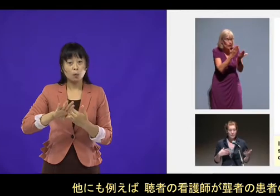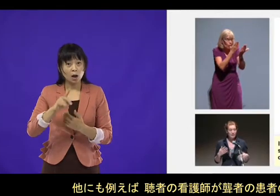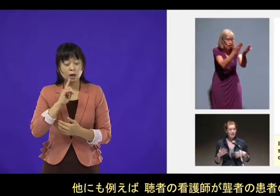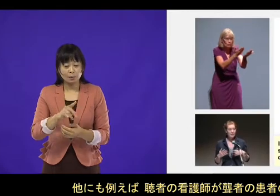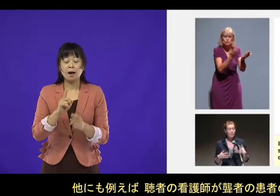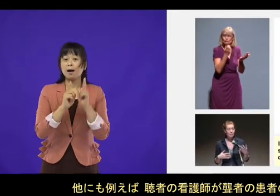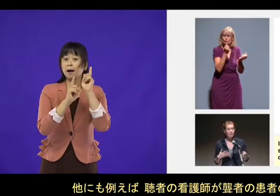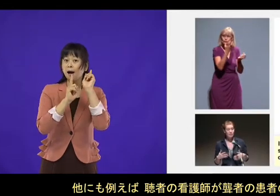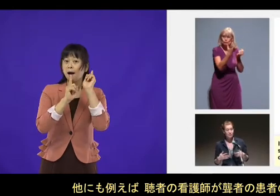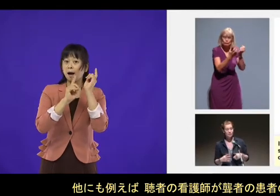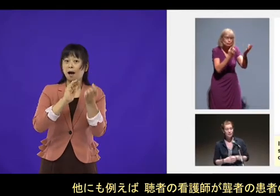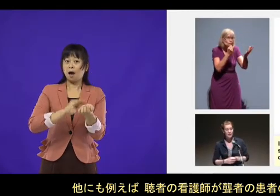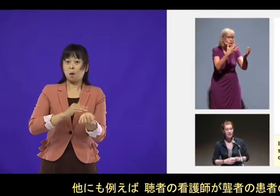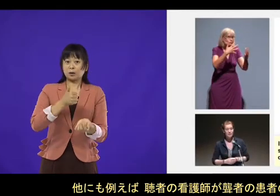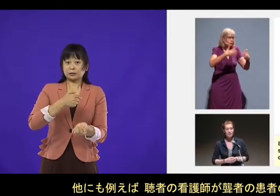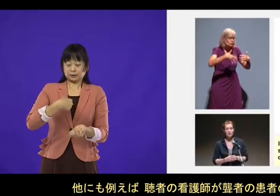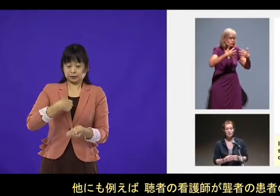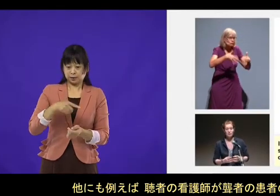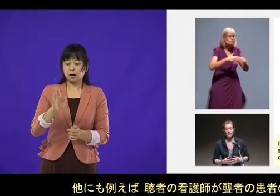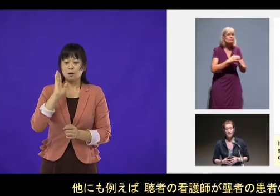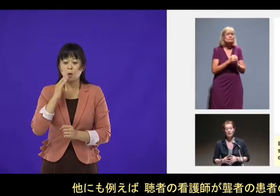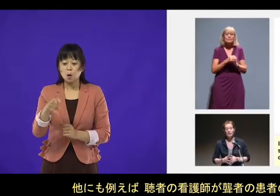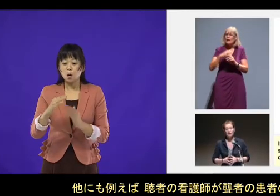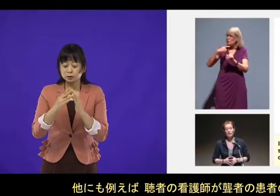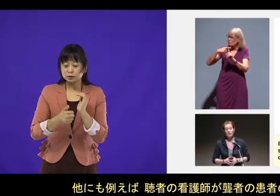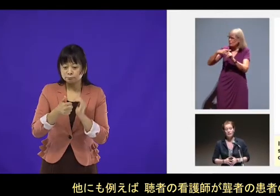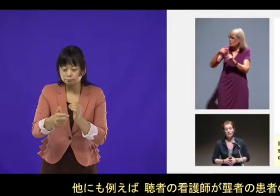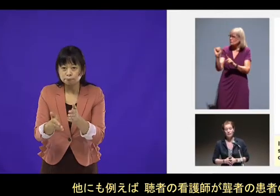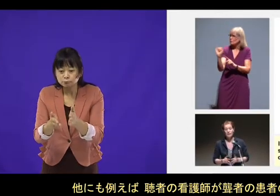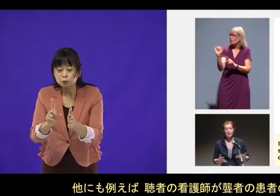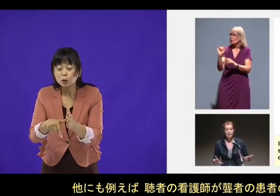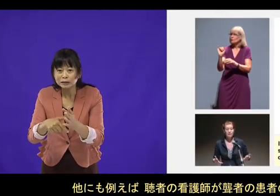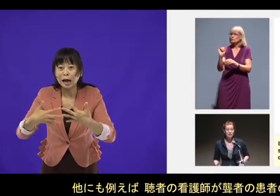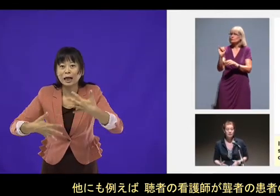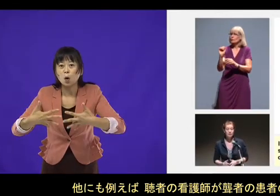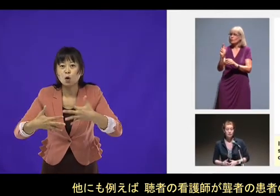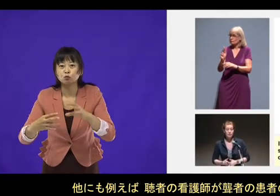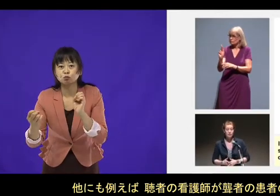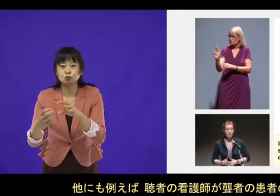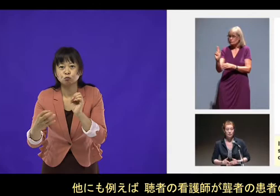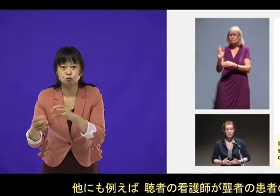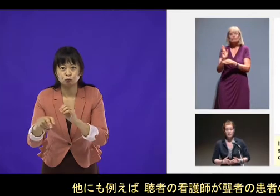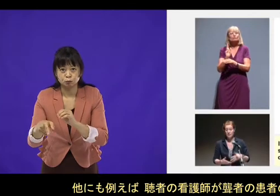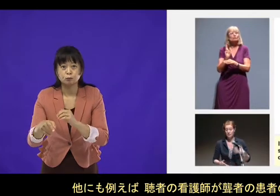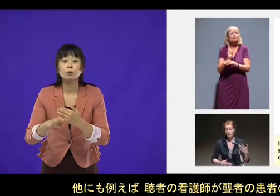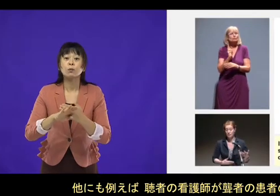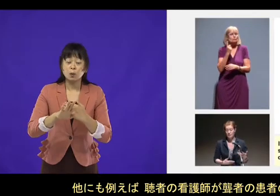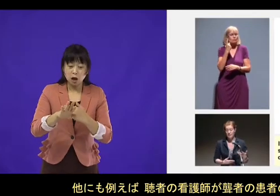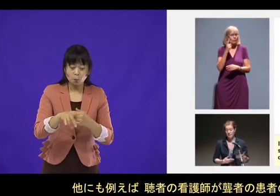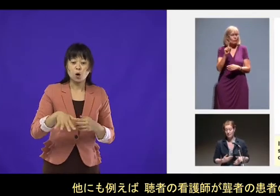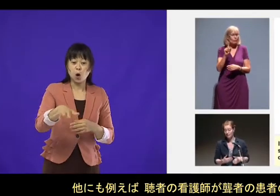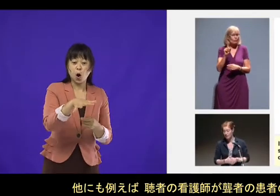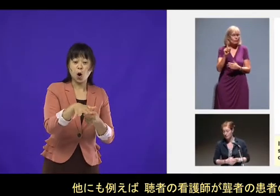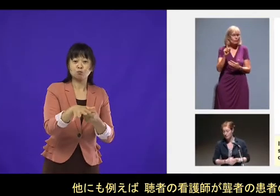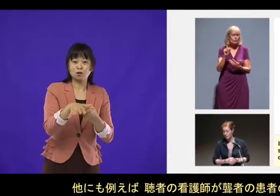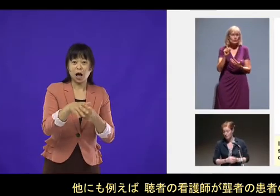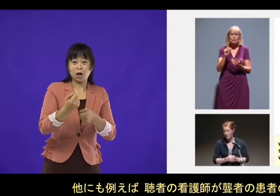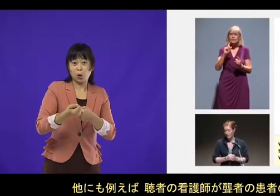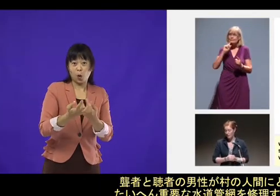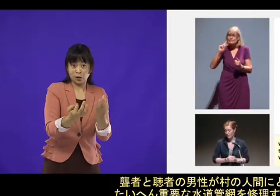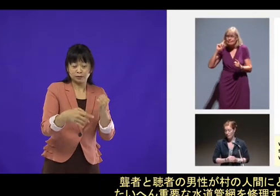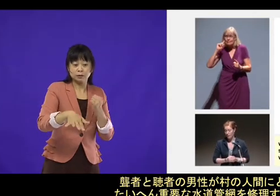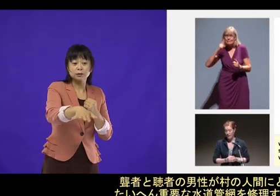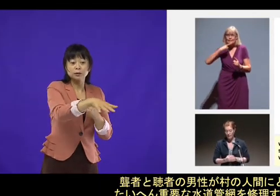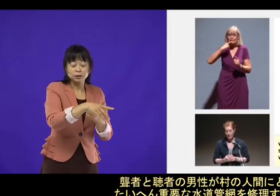It's used in more professional domains, such as when the hearing village nurse tends to deaf